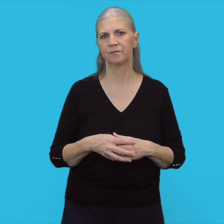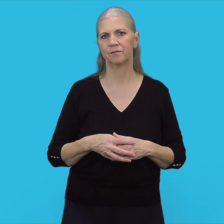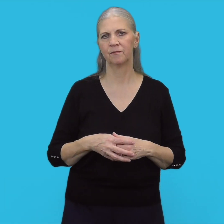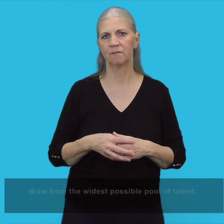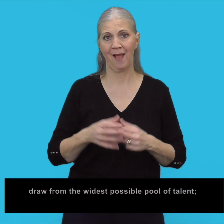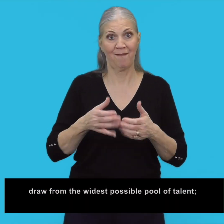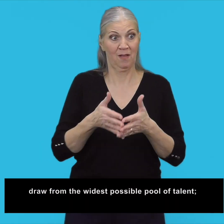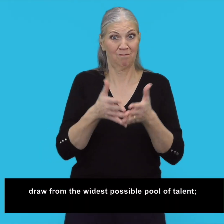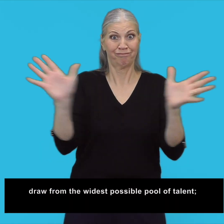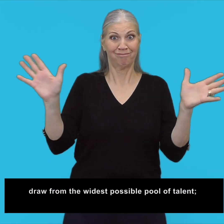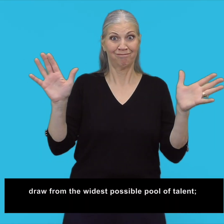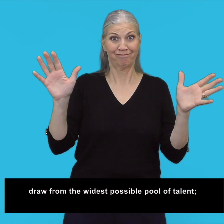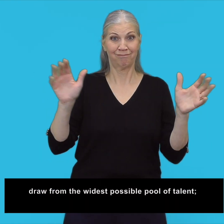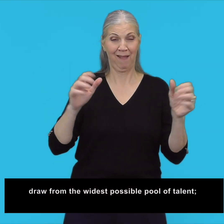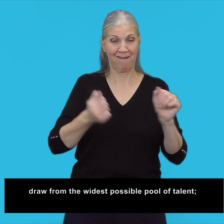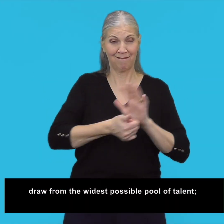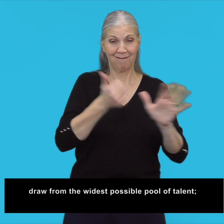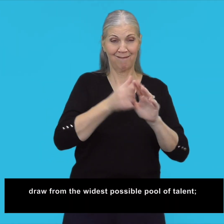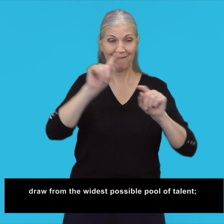Draw from the widest pool of talent.